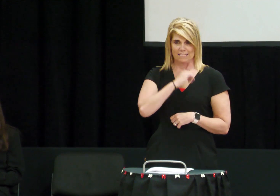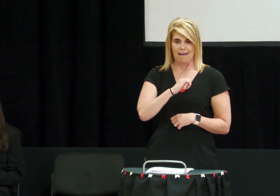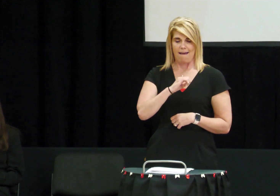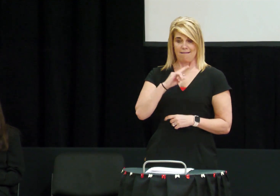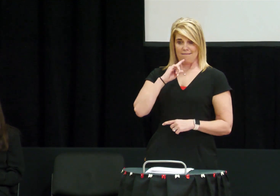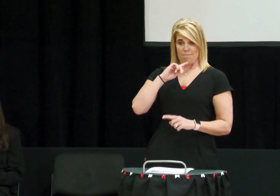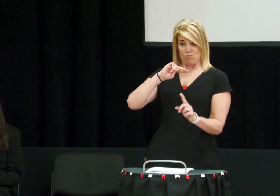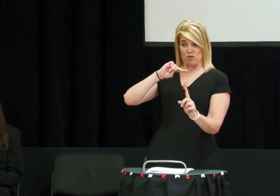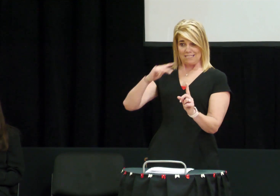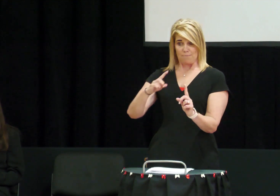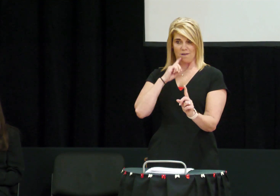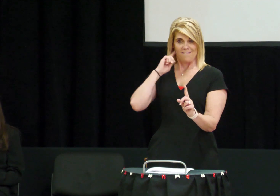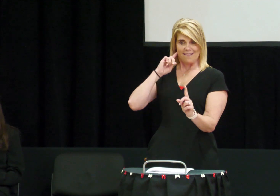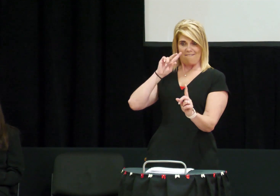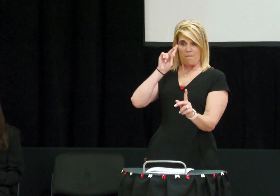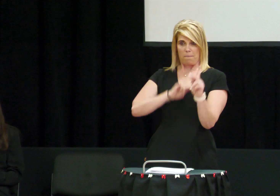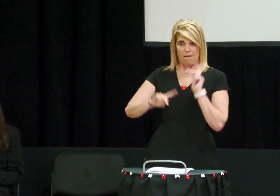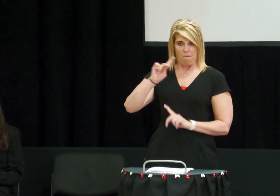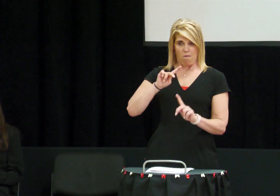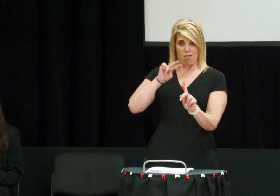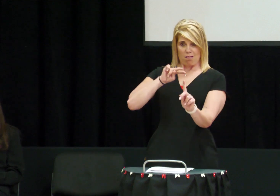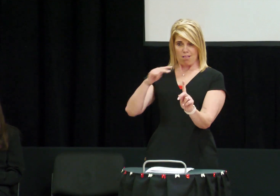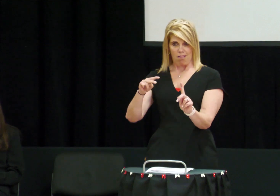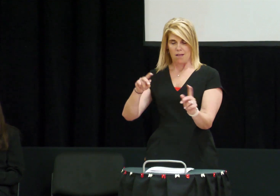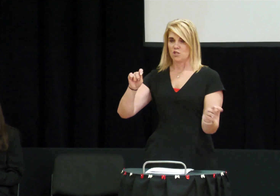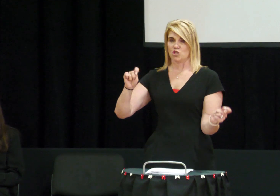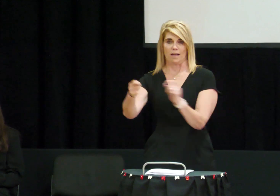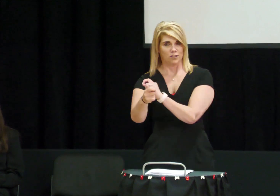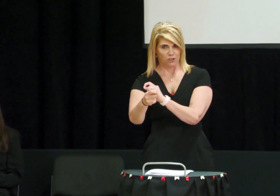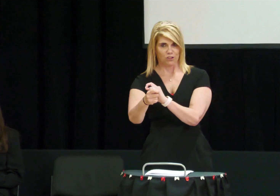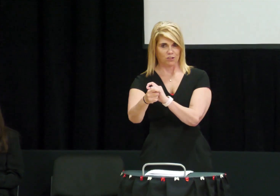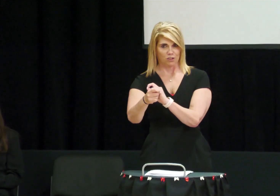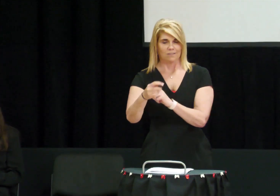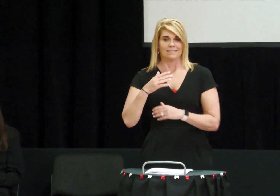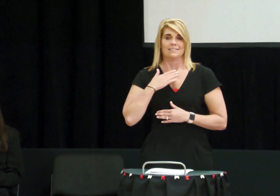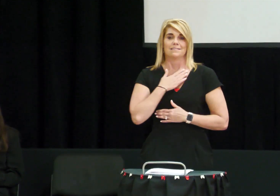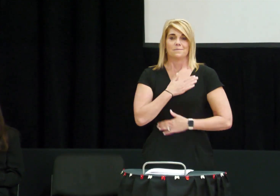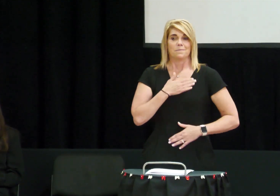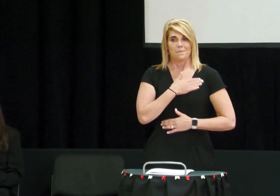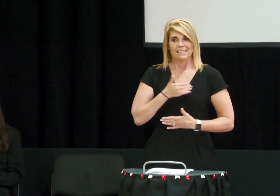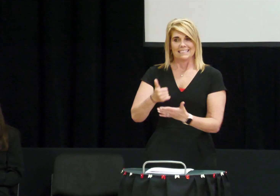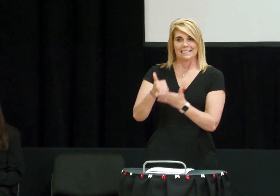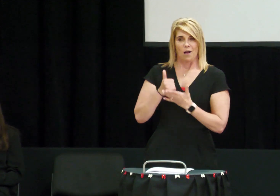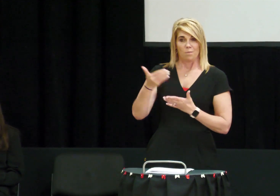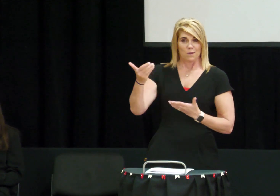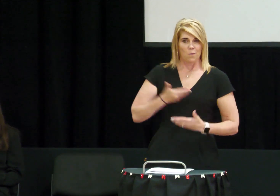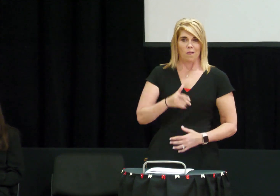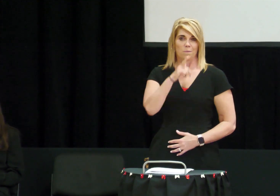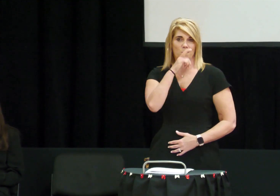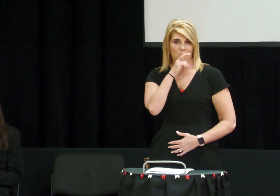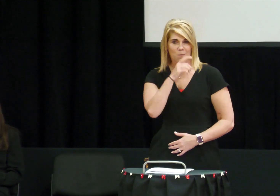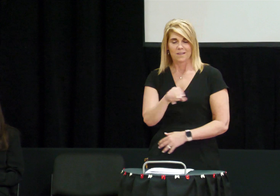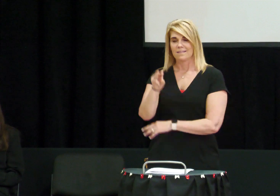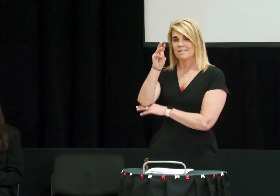and he dedicates every day to change the perception of deaf people. It is my pleasure to